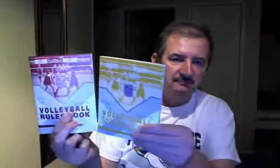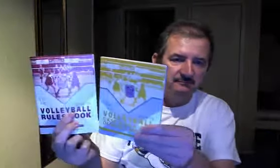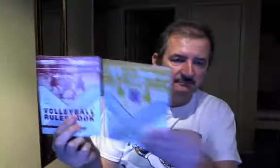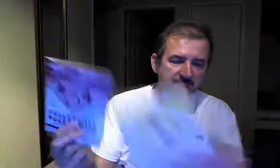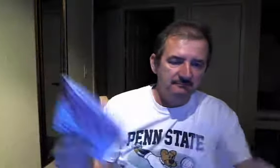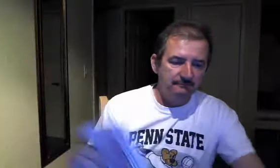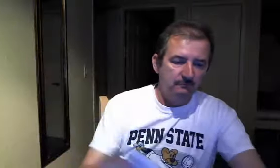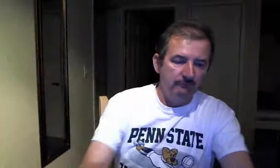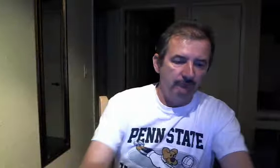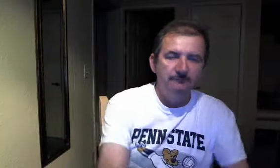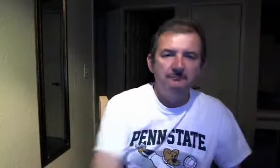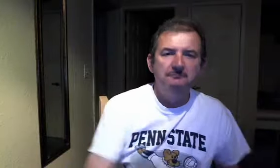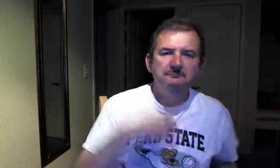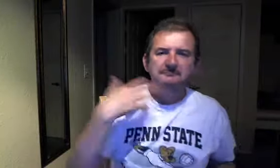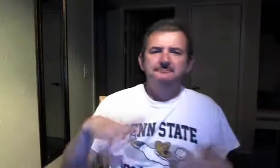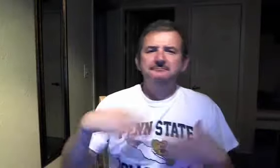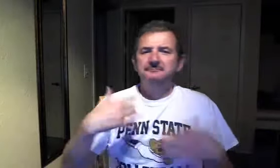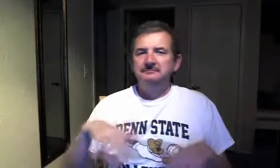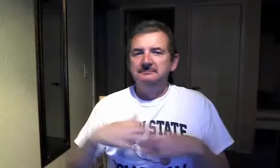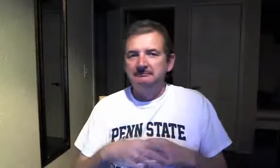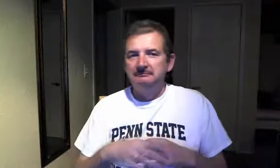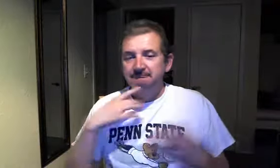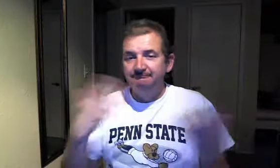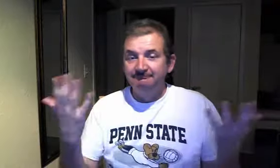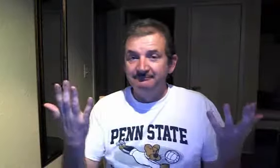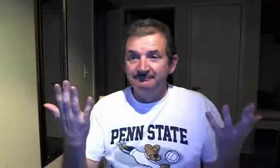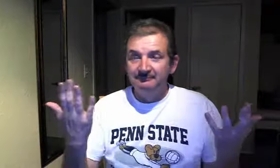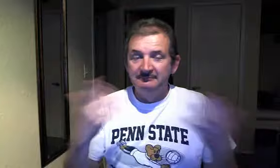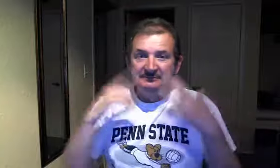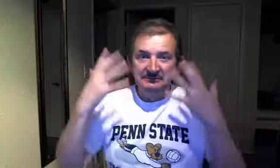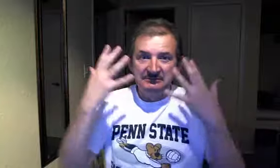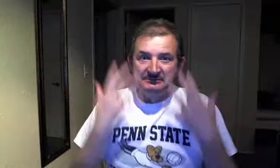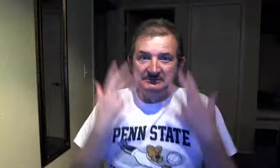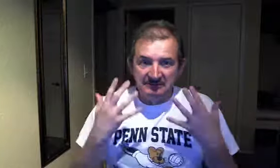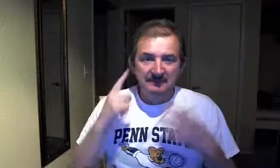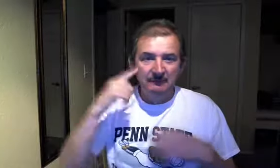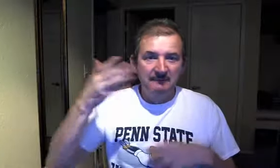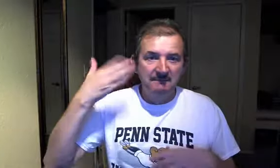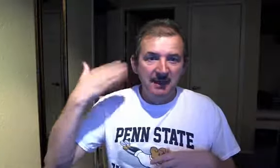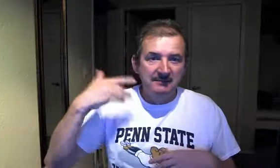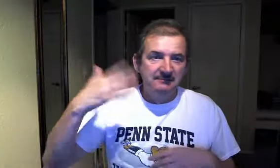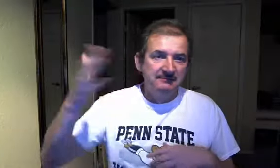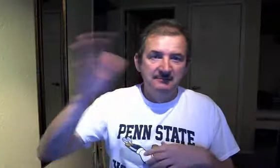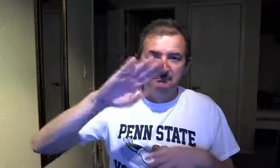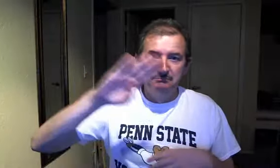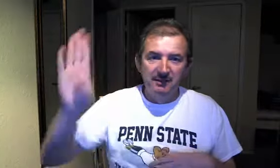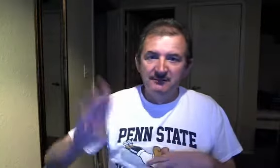Vodka. Good hand-writing. Another good one. Good hand-writing and spelling. Give Tyler a cue. I'm going to call Tyler. it up.